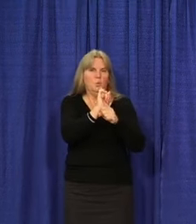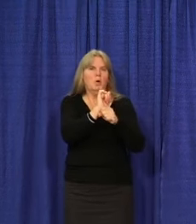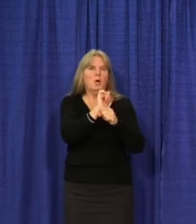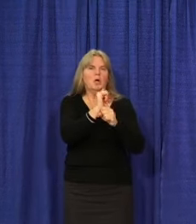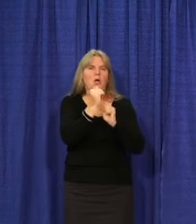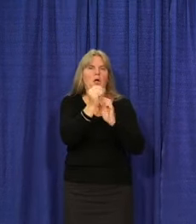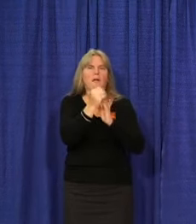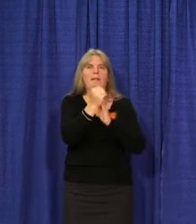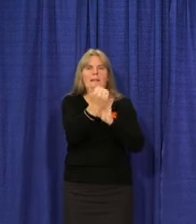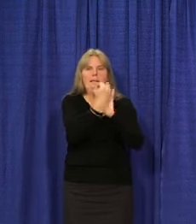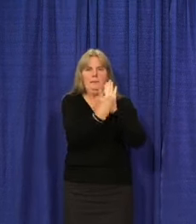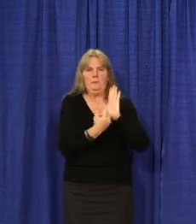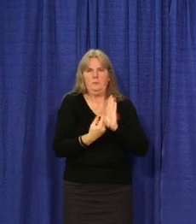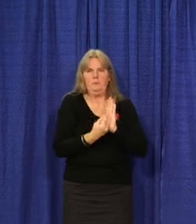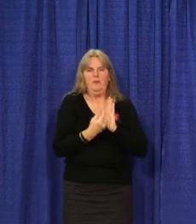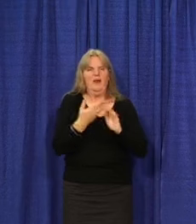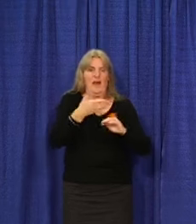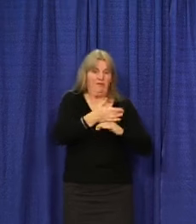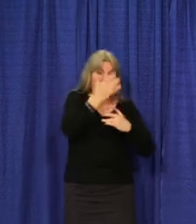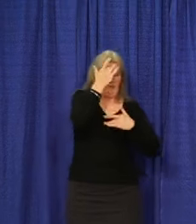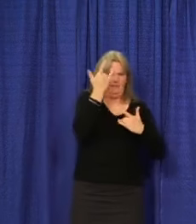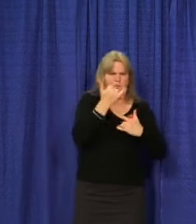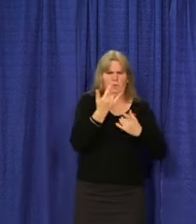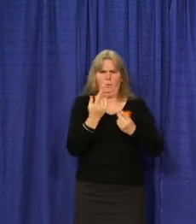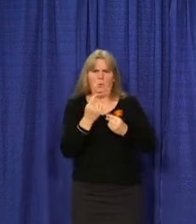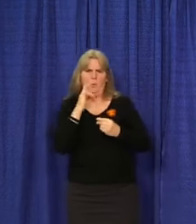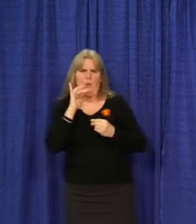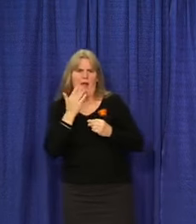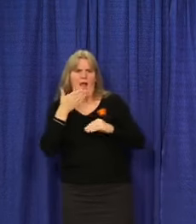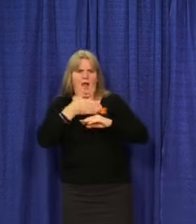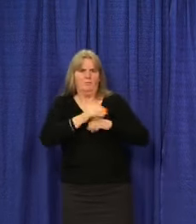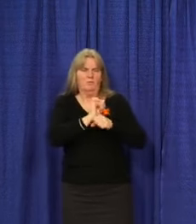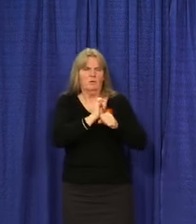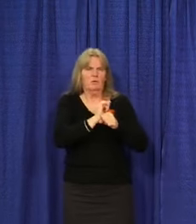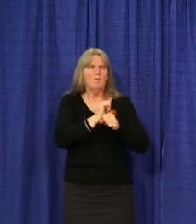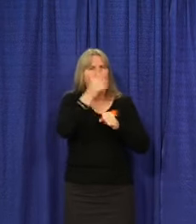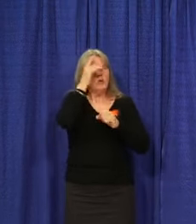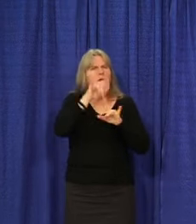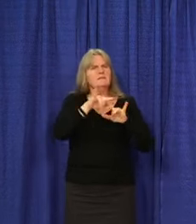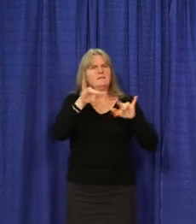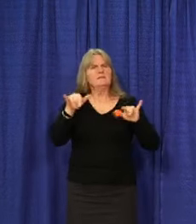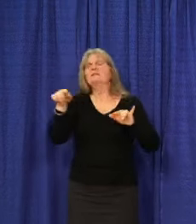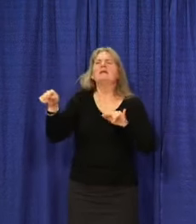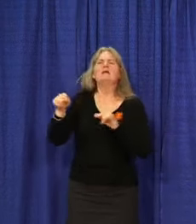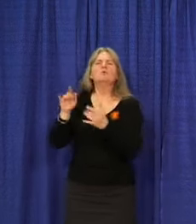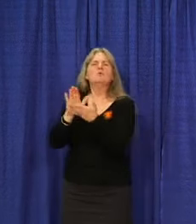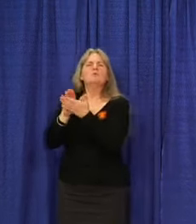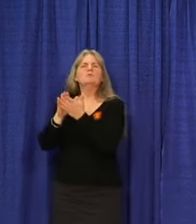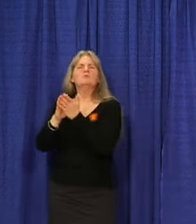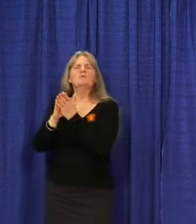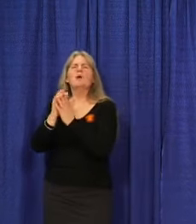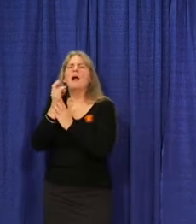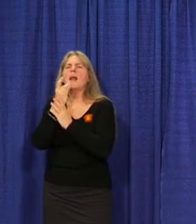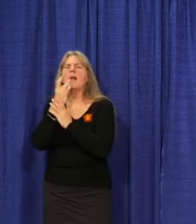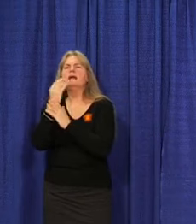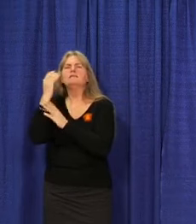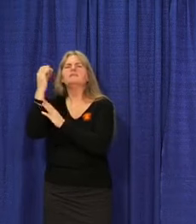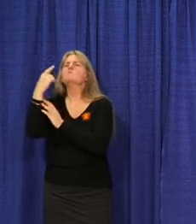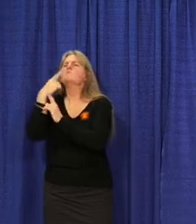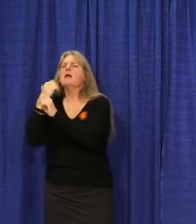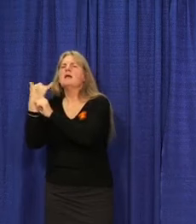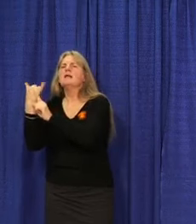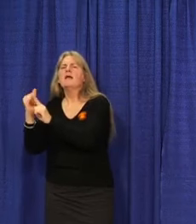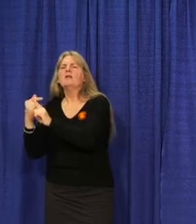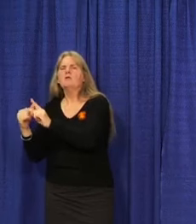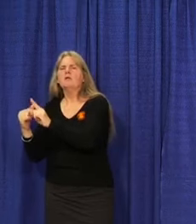activity after illness. And that, of course, is really very similar to the school guidance, the traffic light guidance. We're just putting some